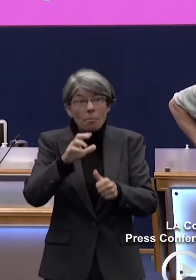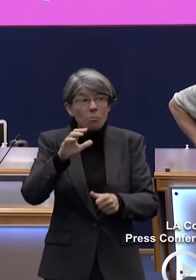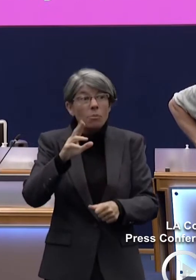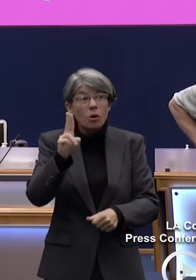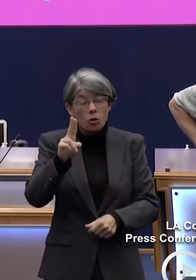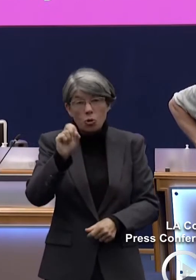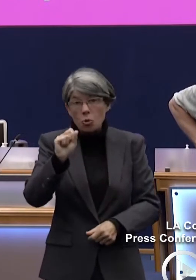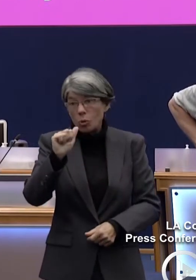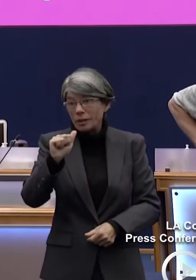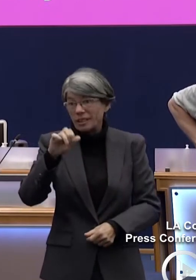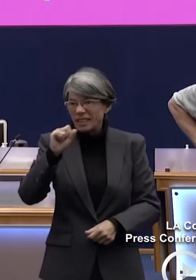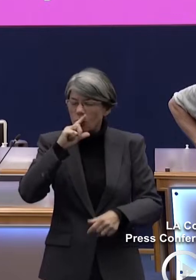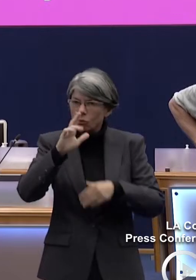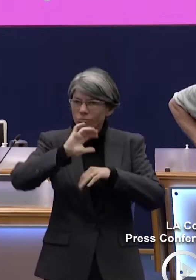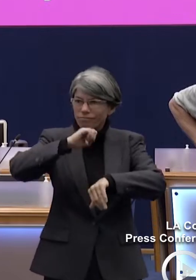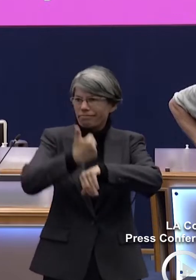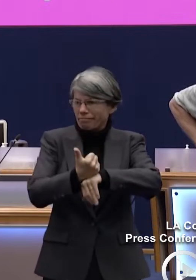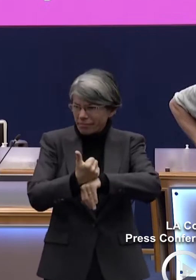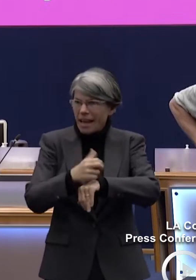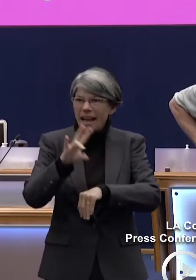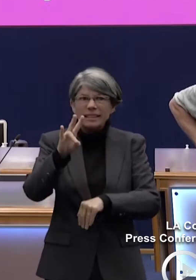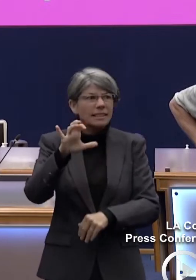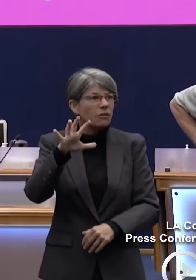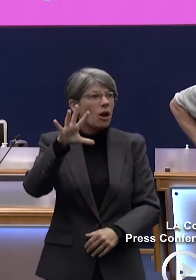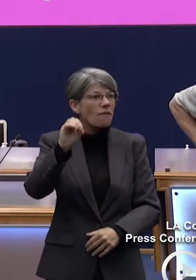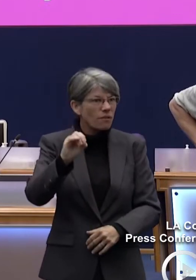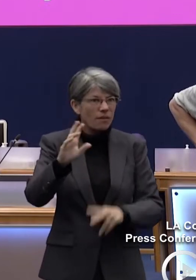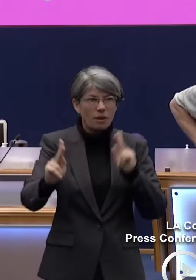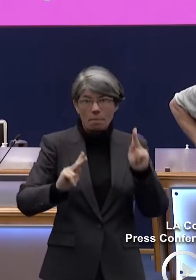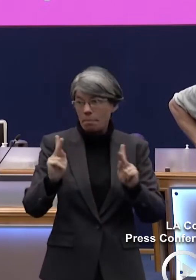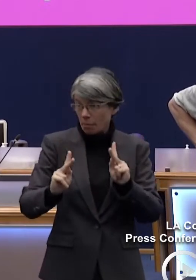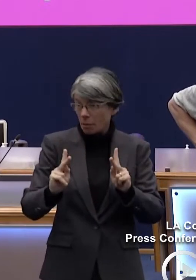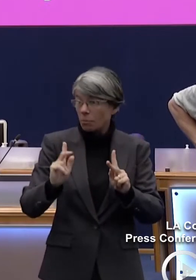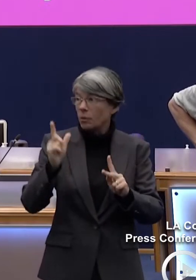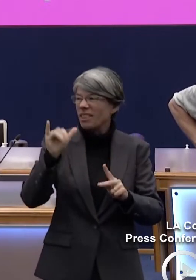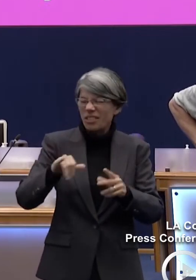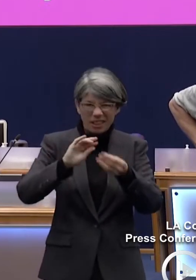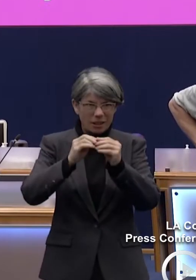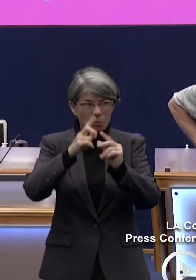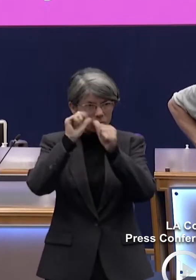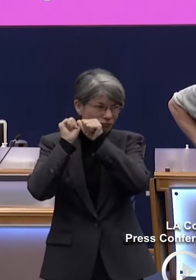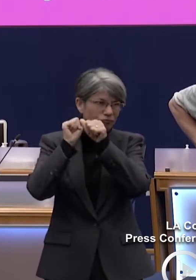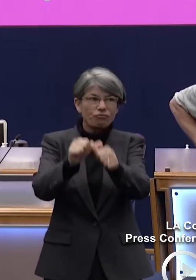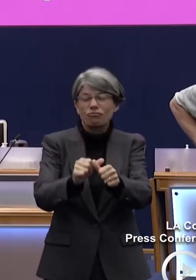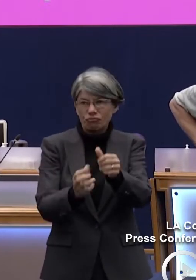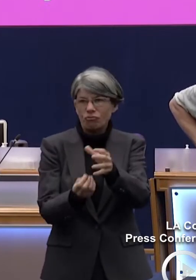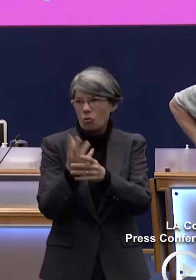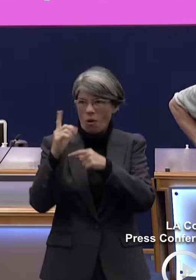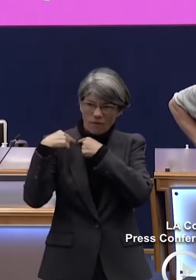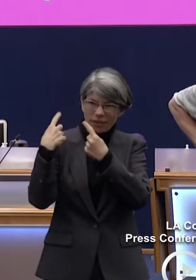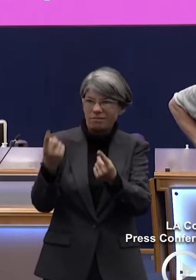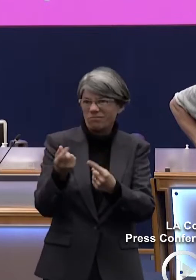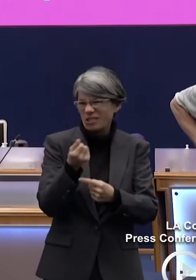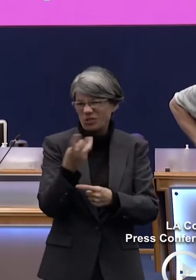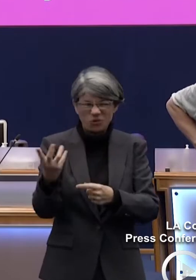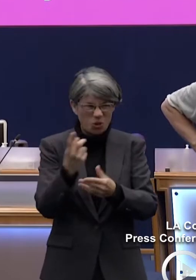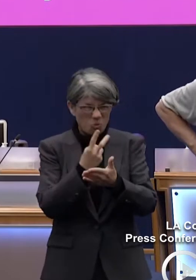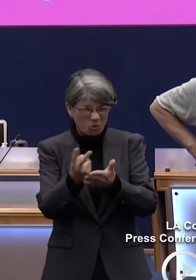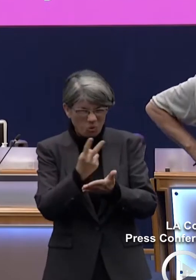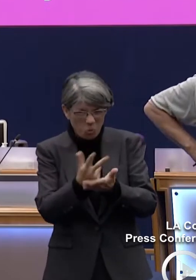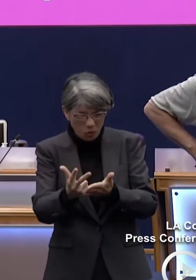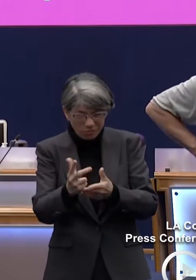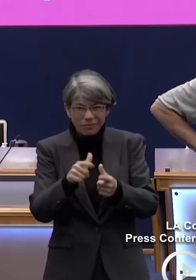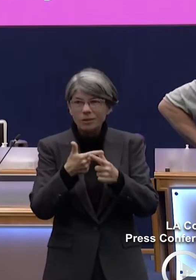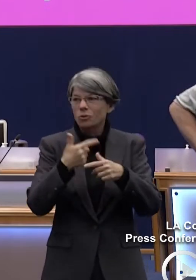Corps of Engineers, has mobilized nearly 750 personnel, and these numbers will continue to grow over the coming weeks as we